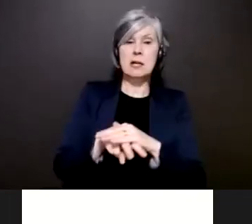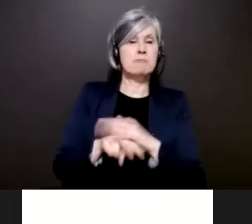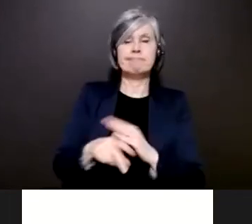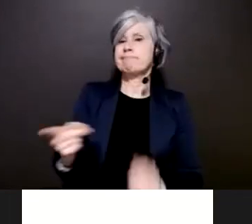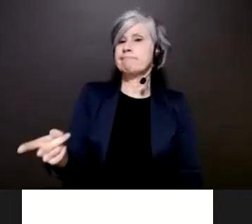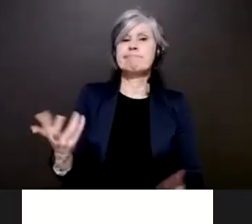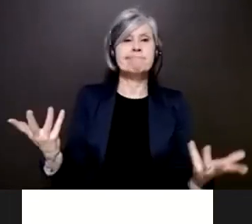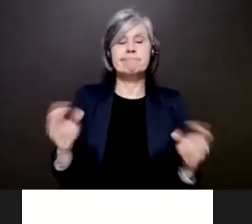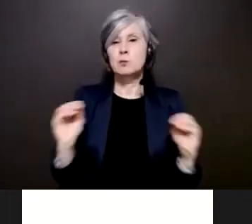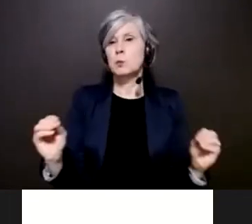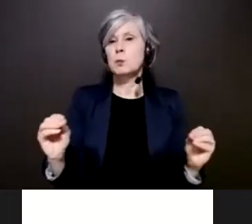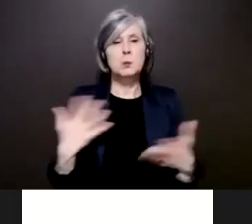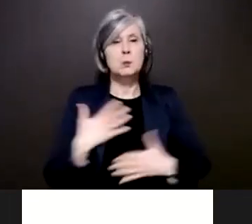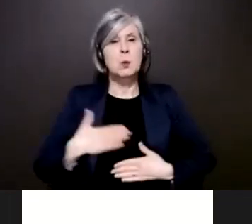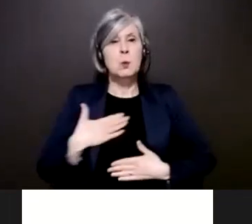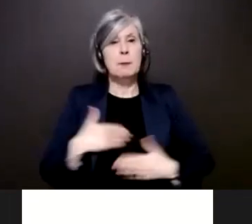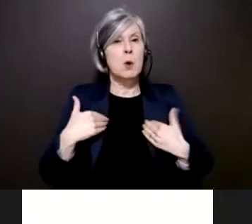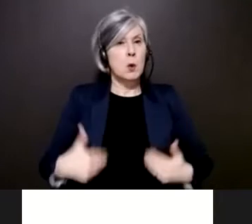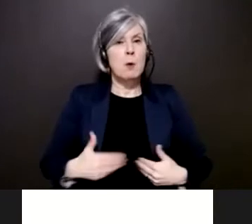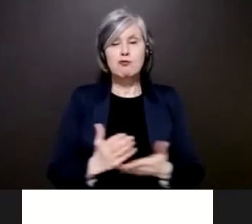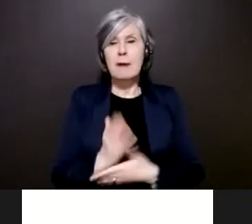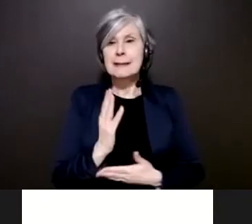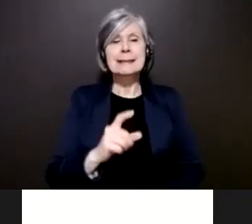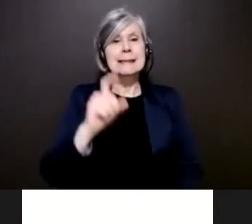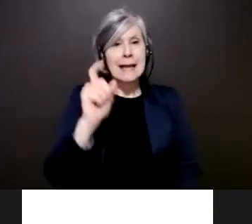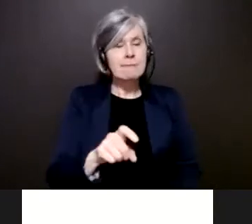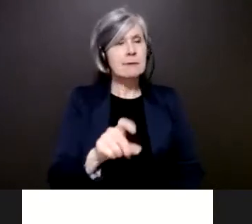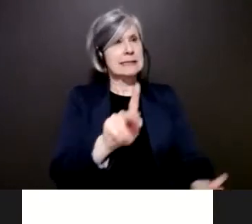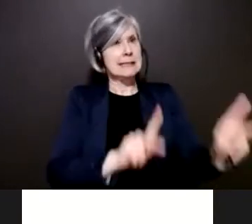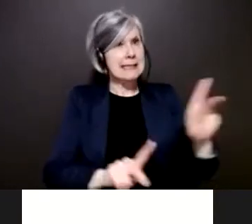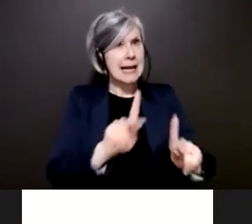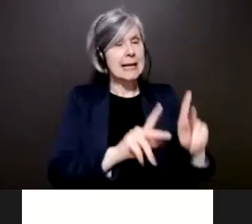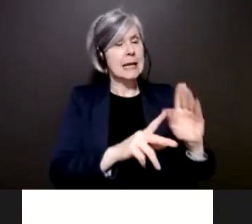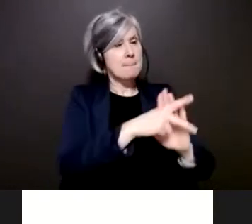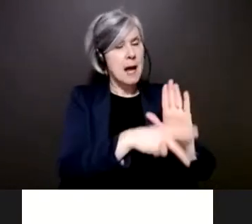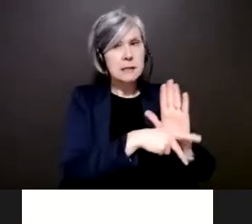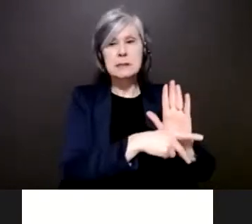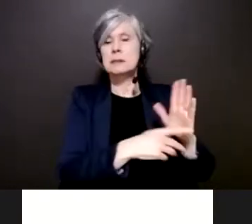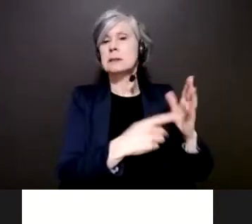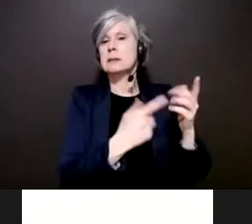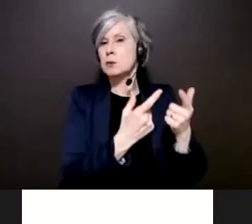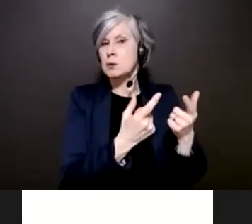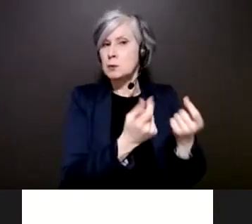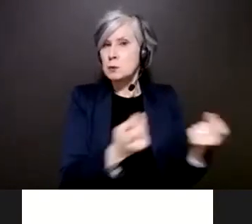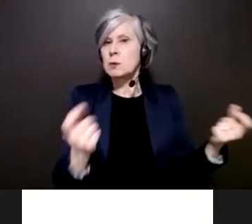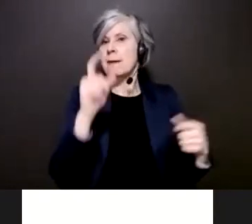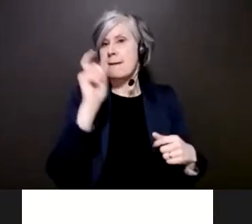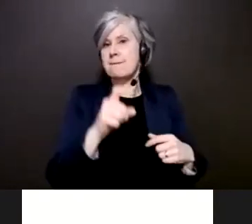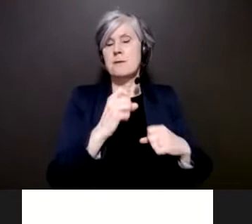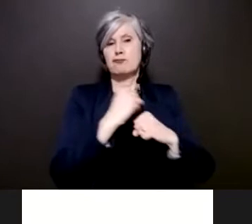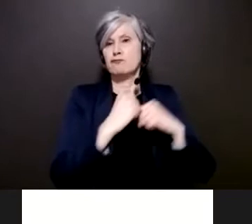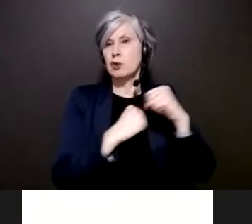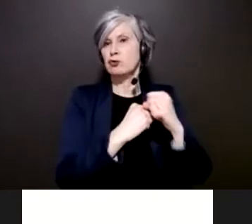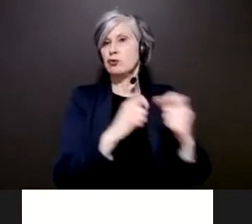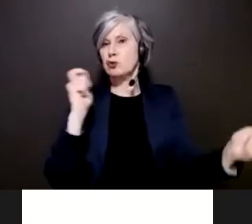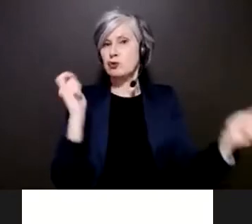our societal, legislative, and policy processes and structures. And other people have alluded to this. This